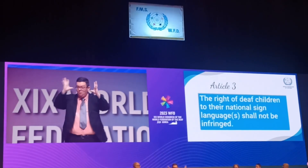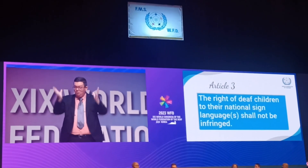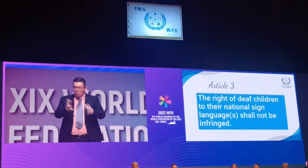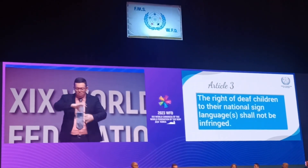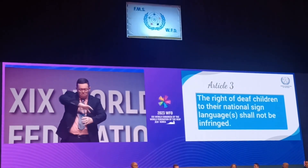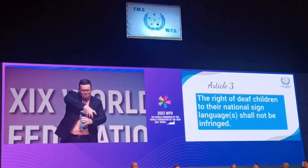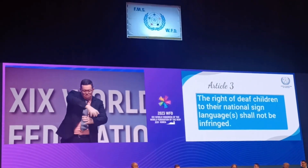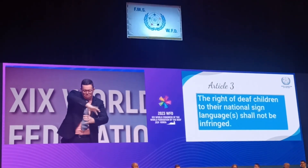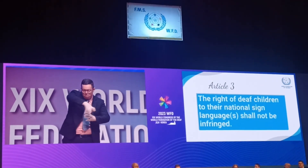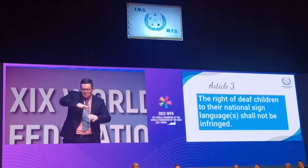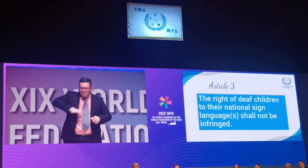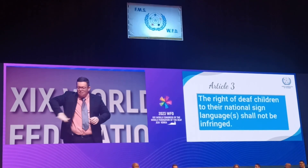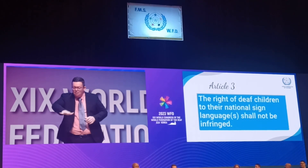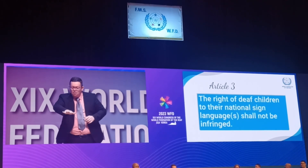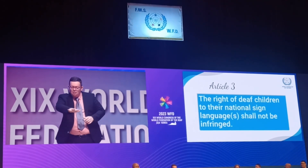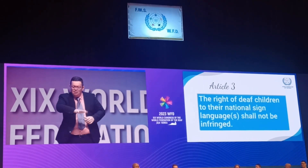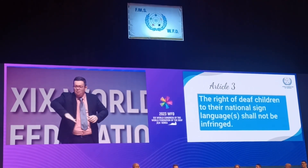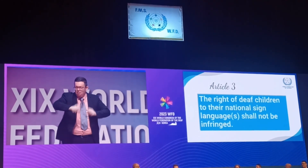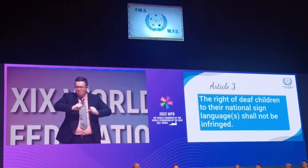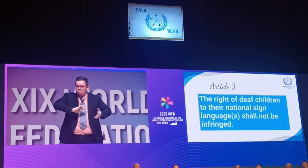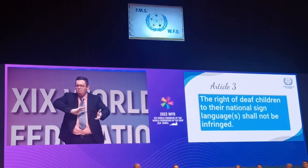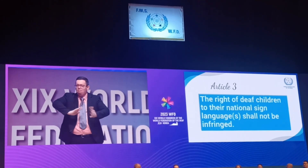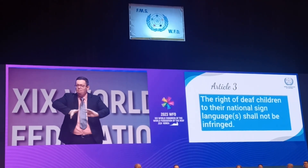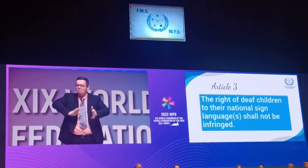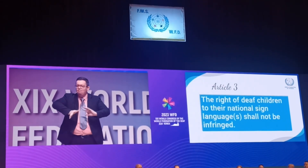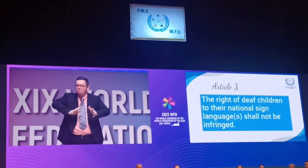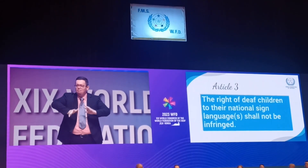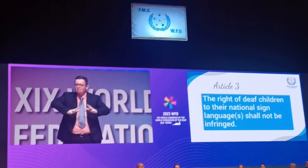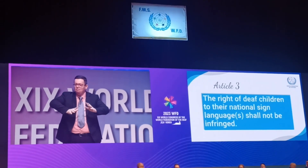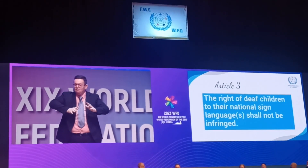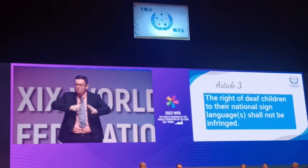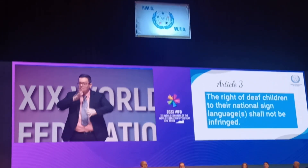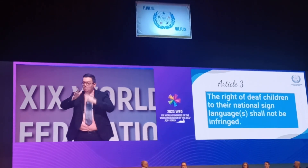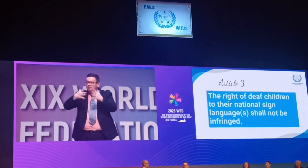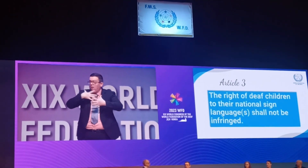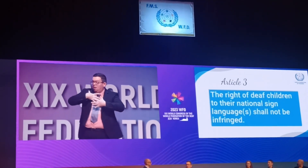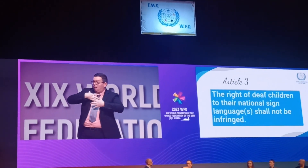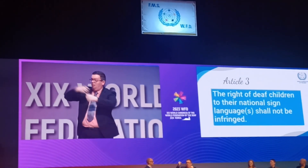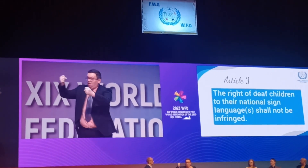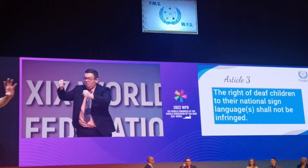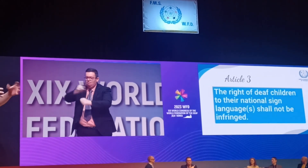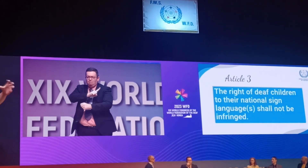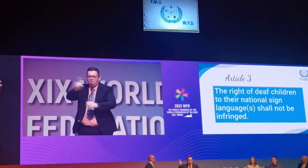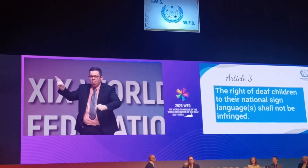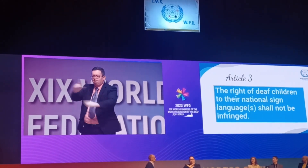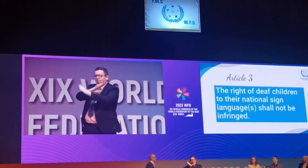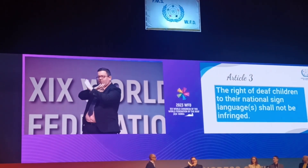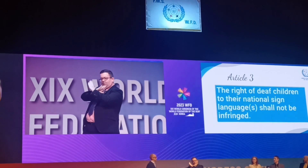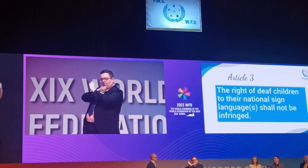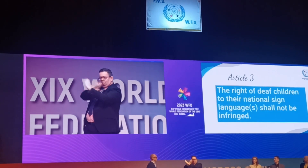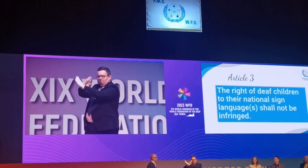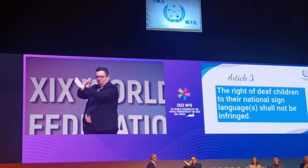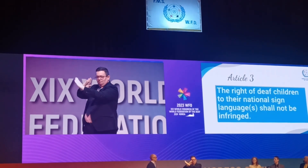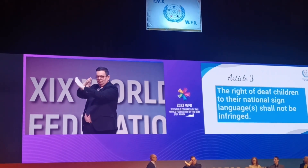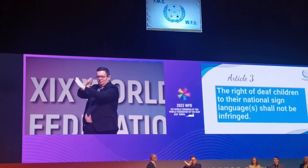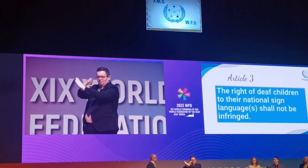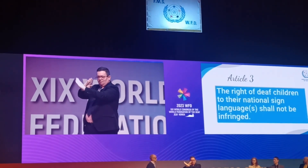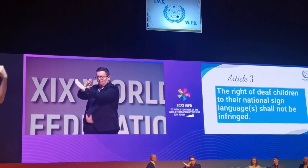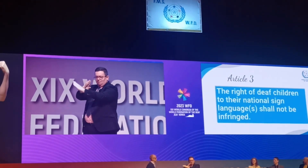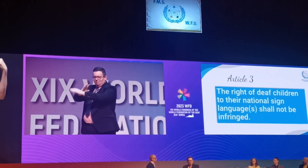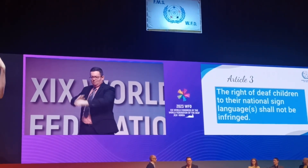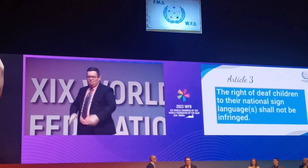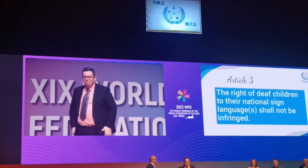The right of deaf children to their national sign languages shall not be infringed.